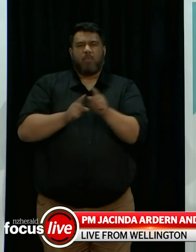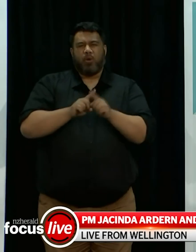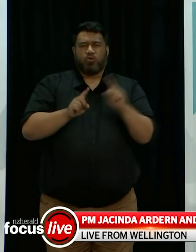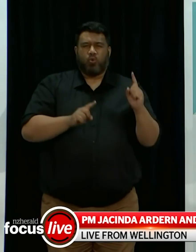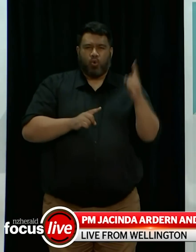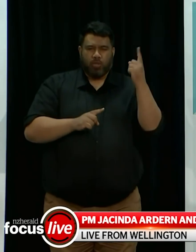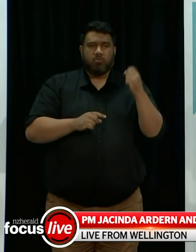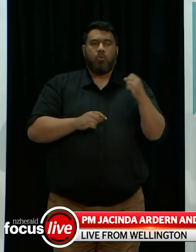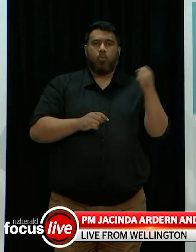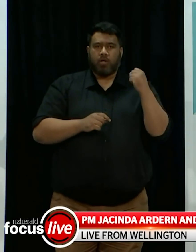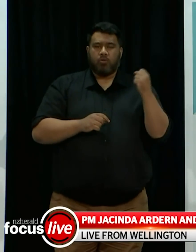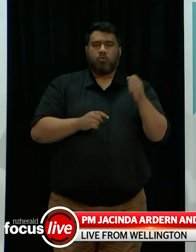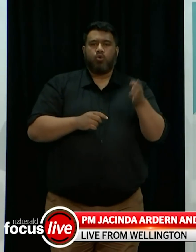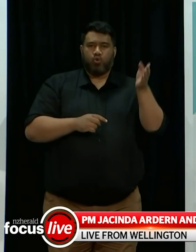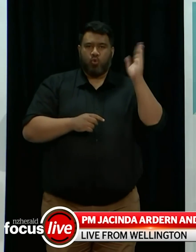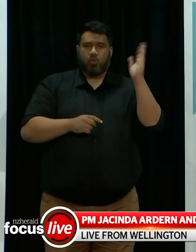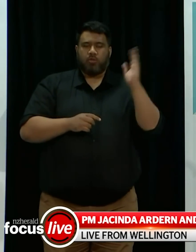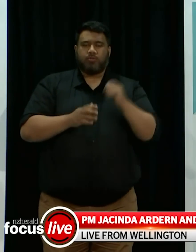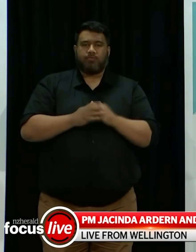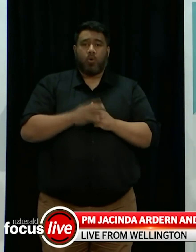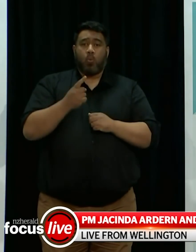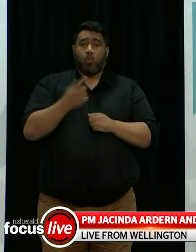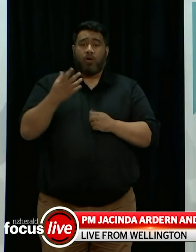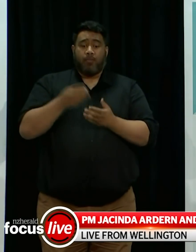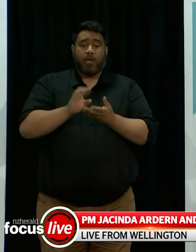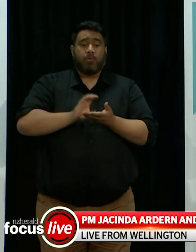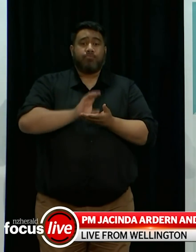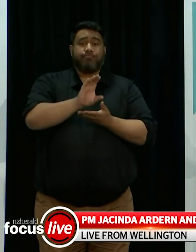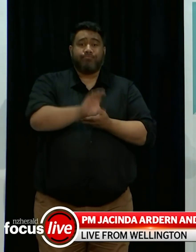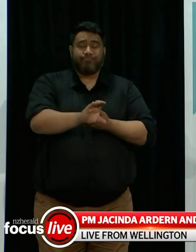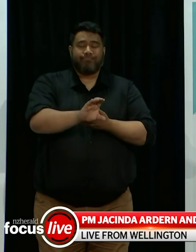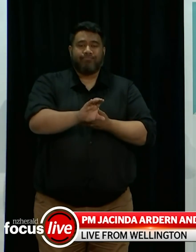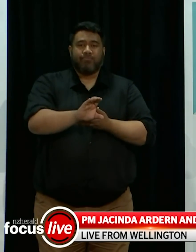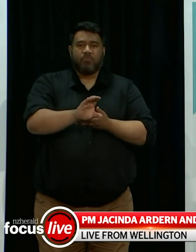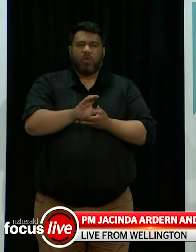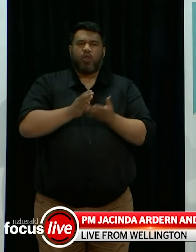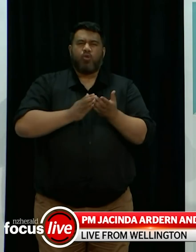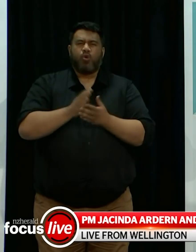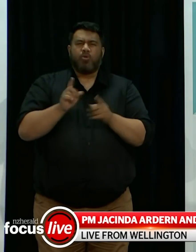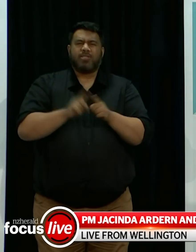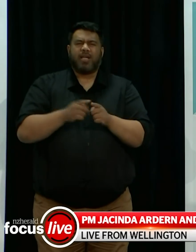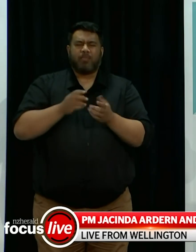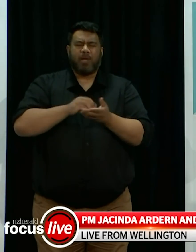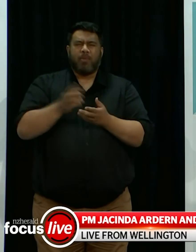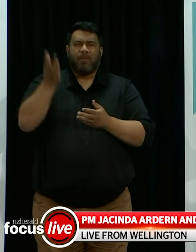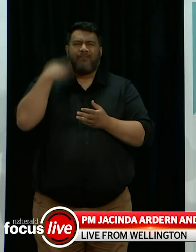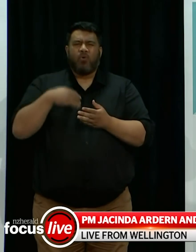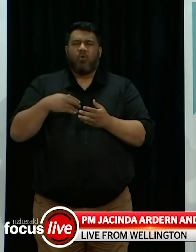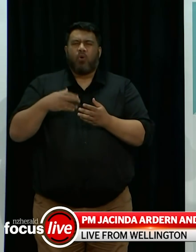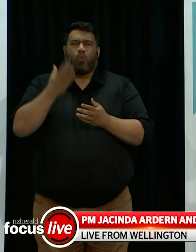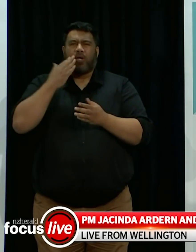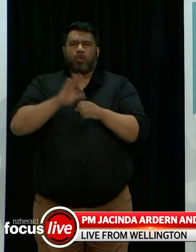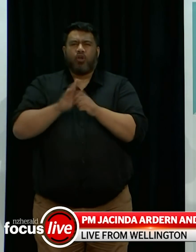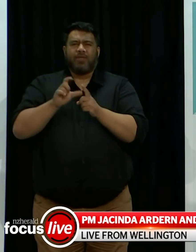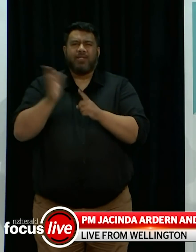Auckland, Waikato and Northland. The one-off transition payment will be activated through the resurgence support payment system using the